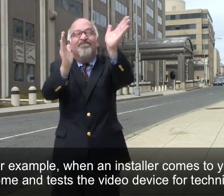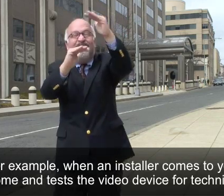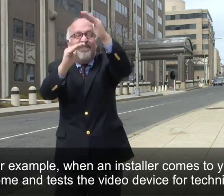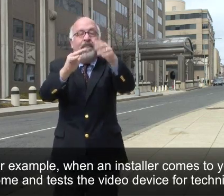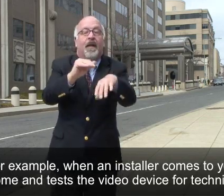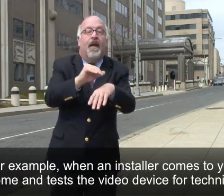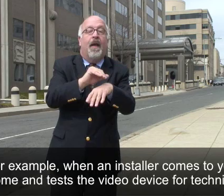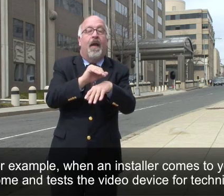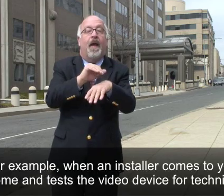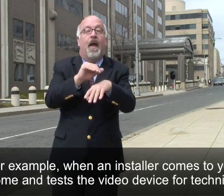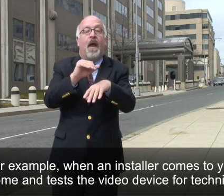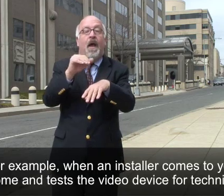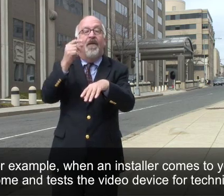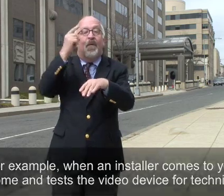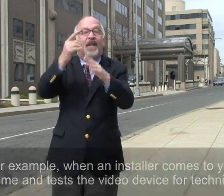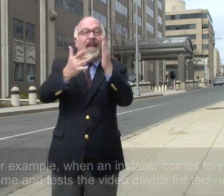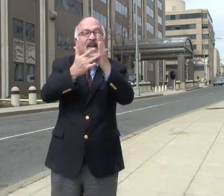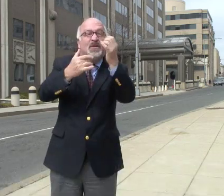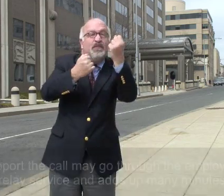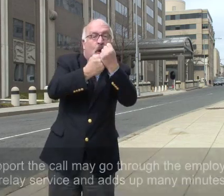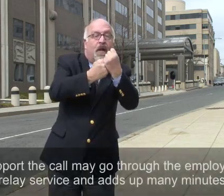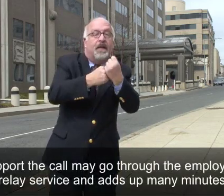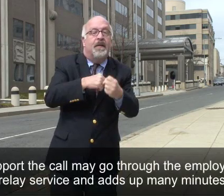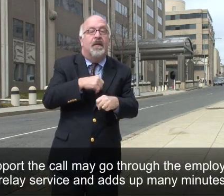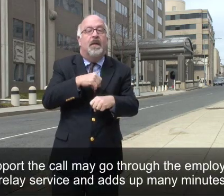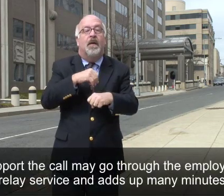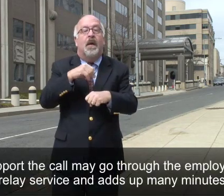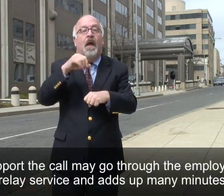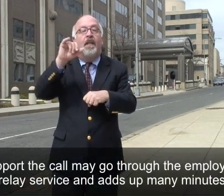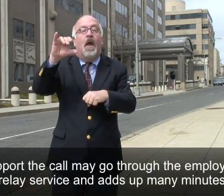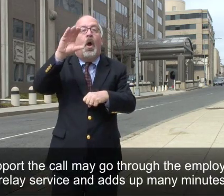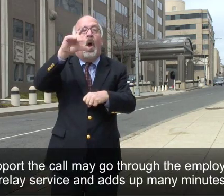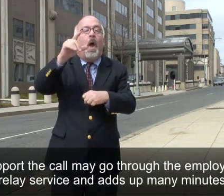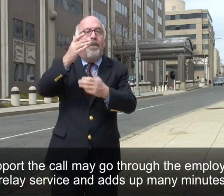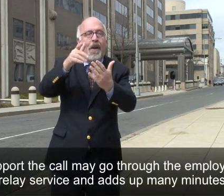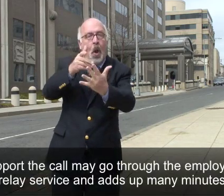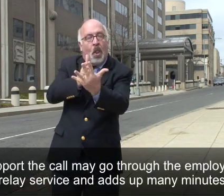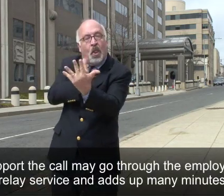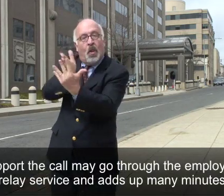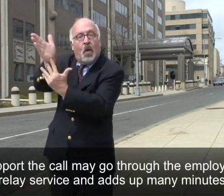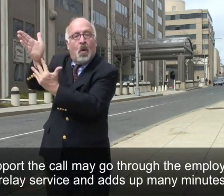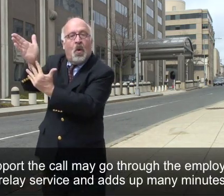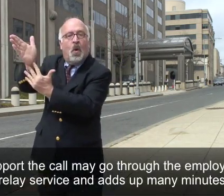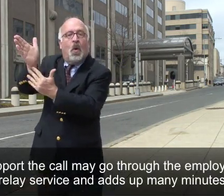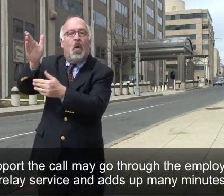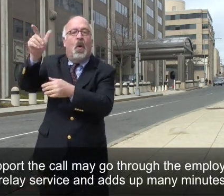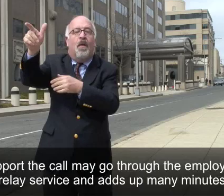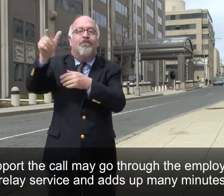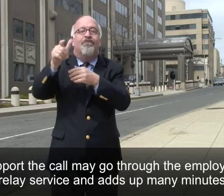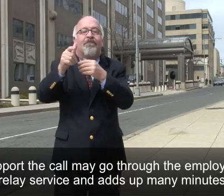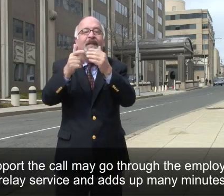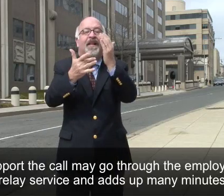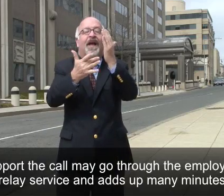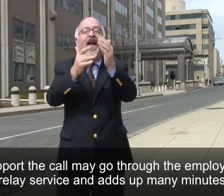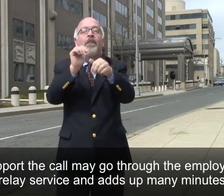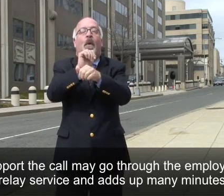device for technical support, the call may go through the employer's relay